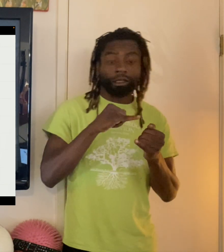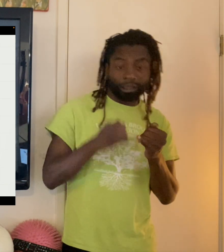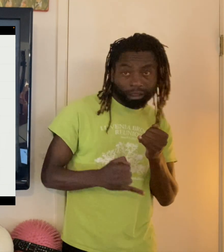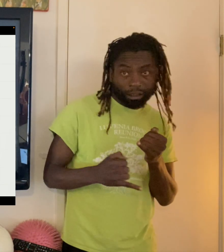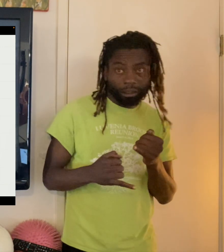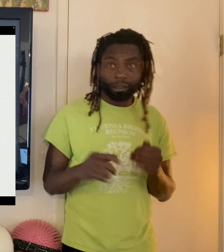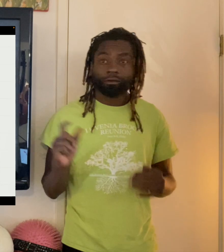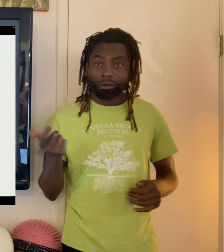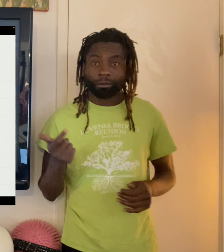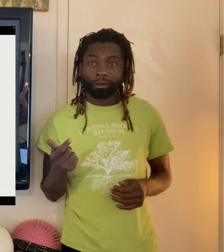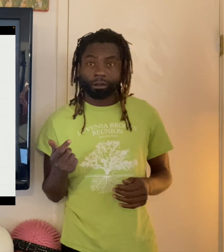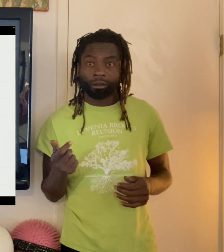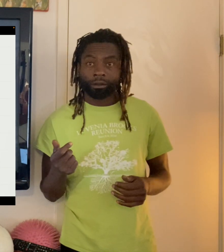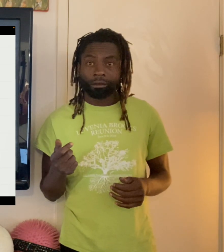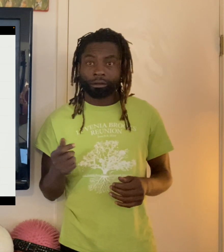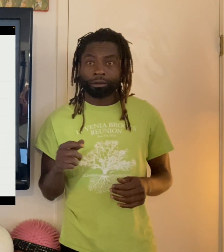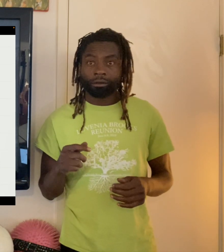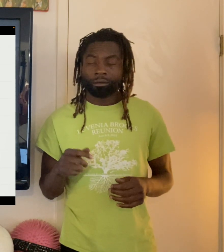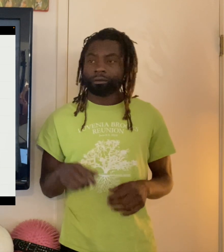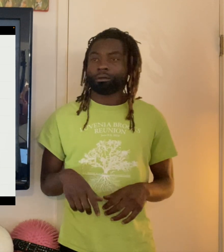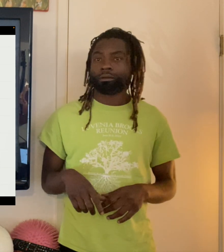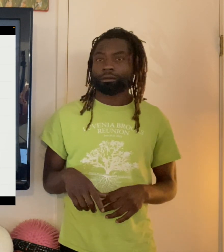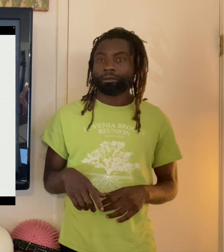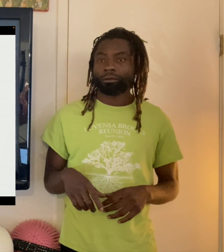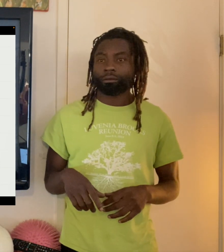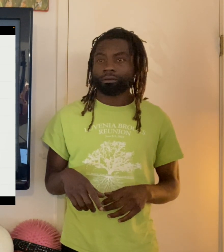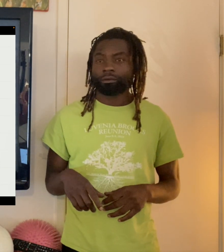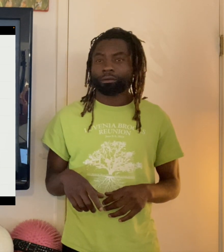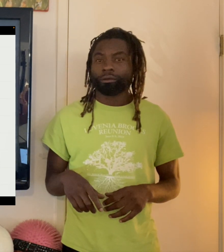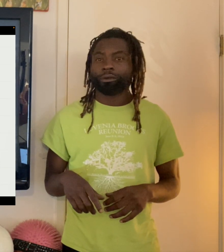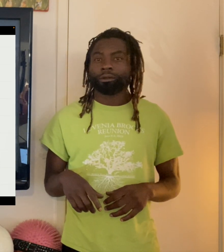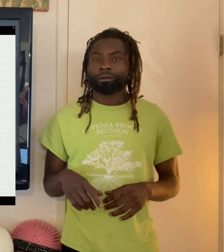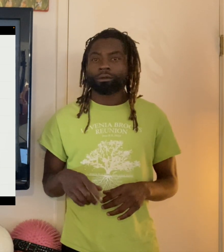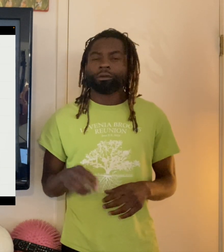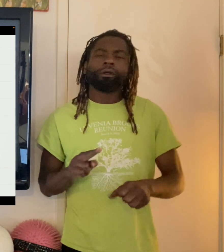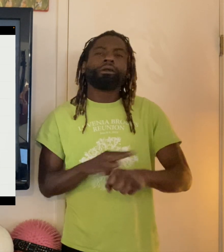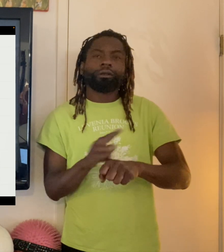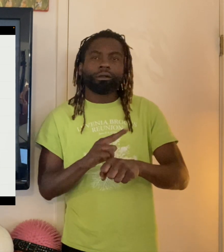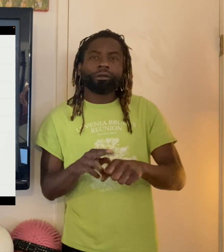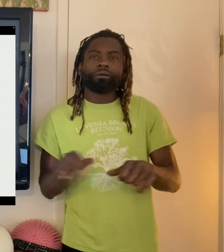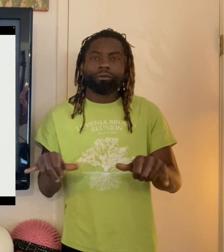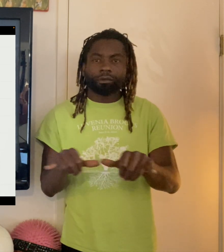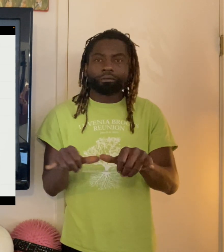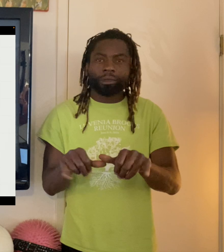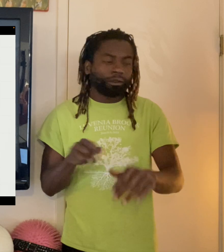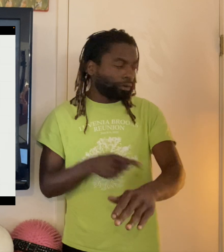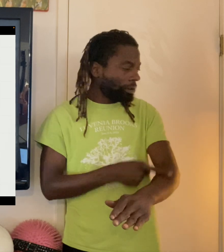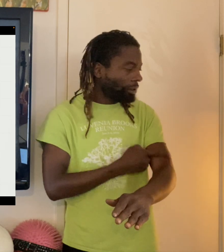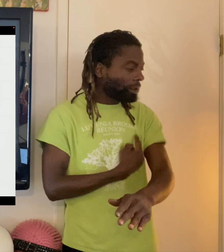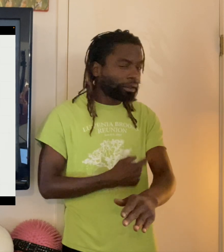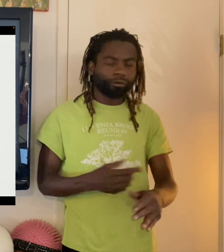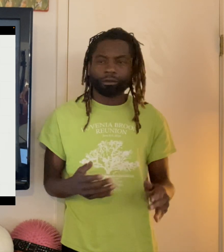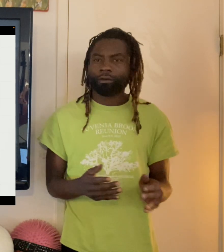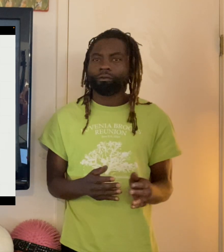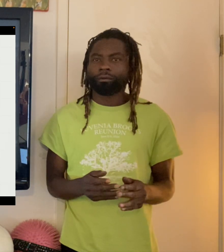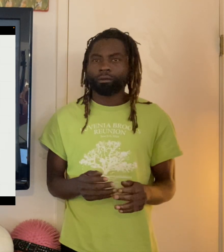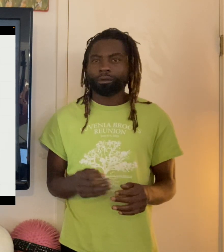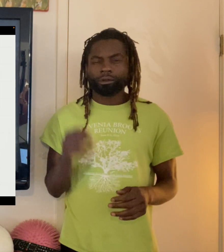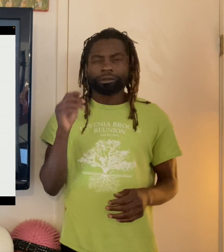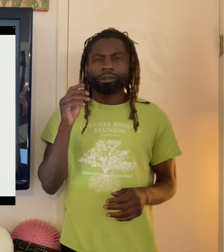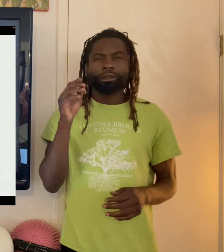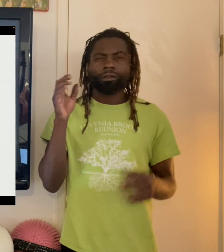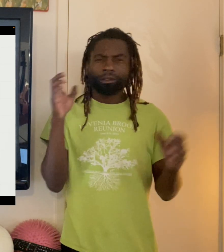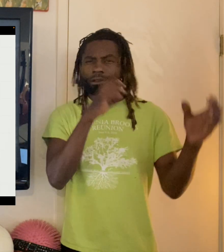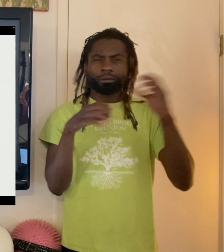the end of something. And we measure length to find out how long something is, and also how tall,